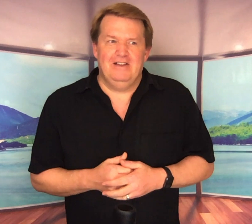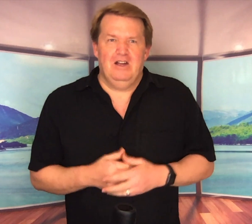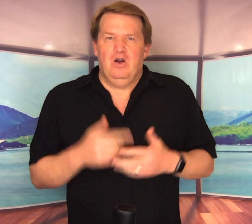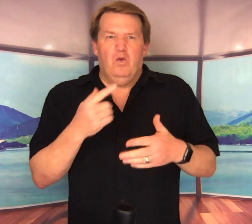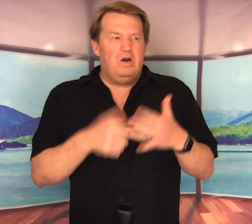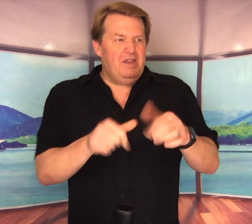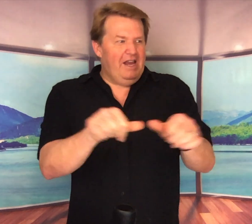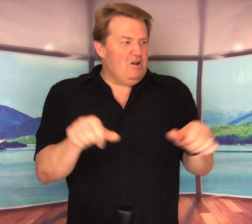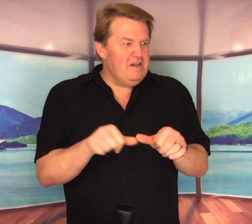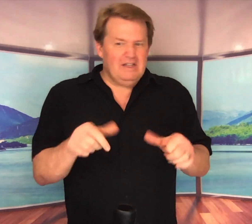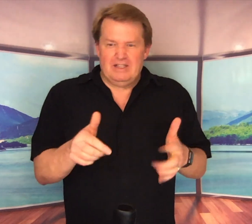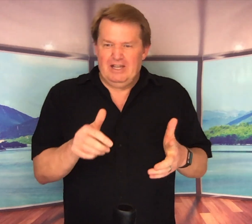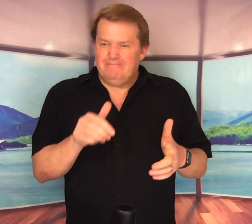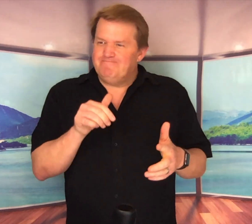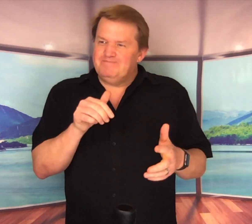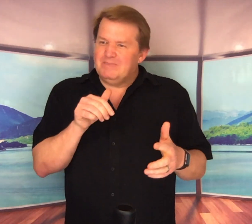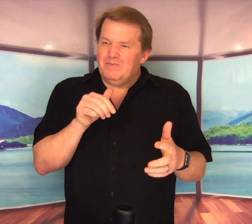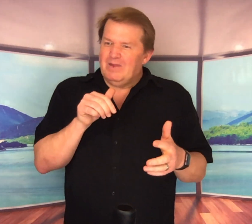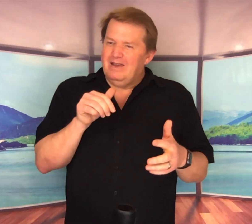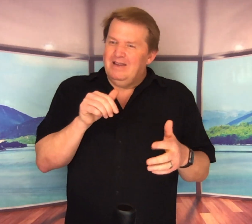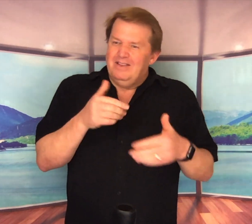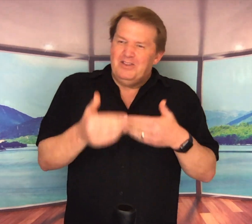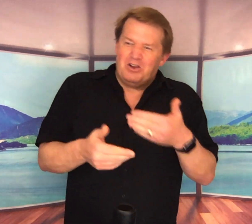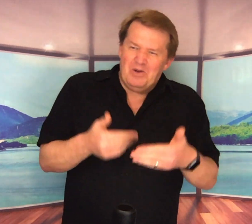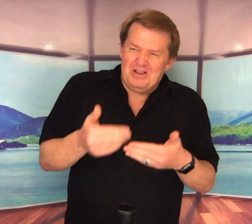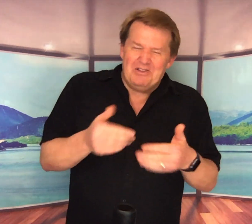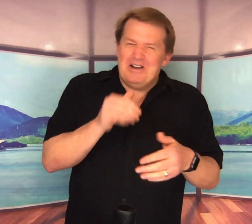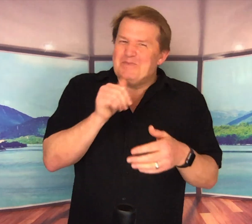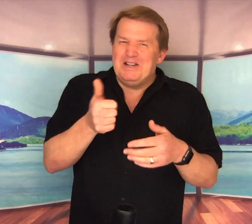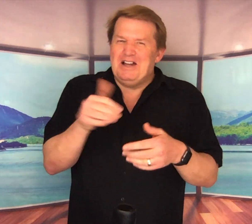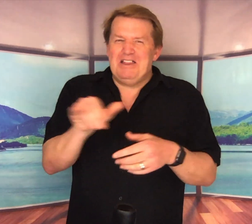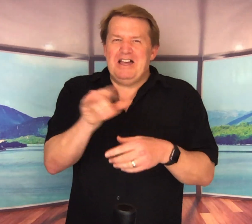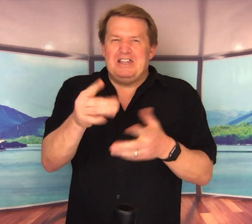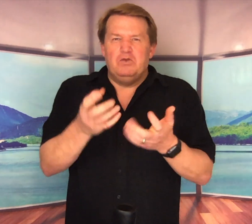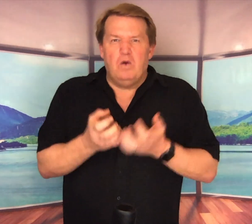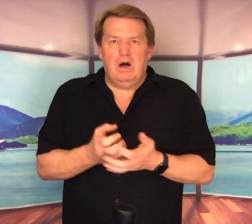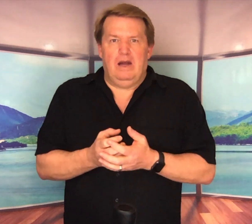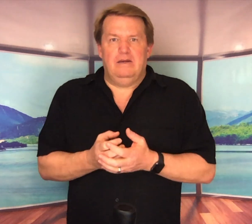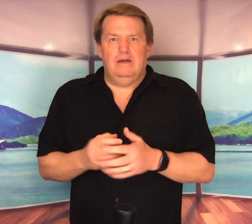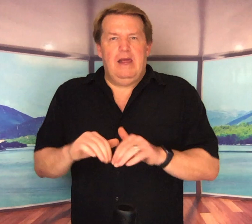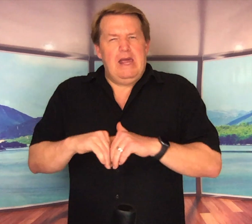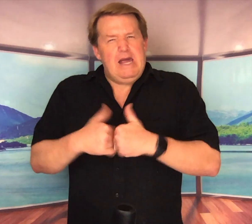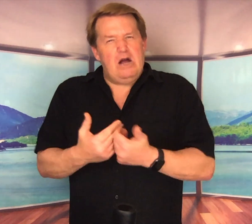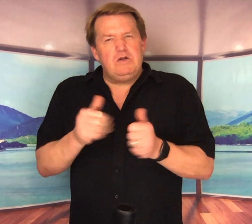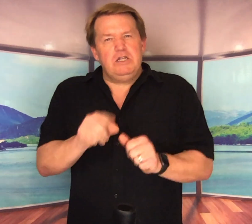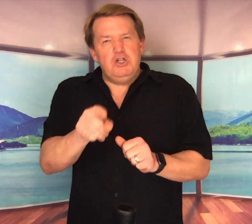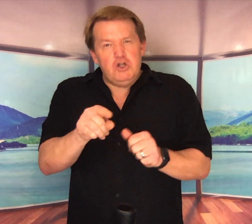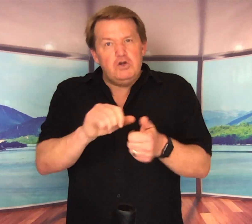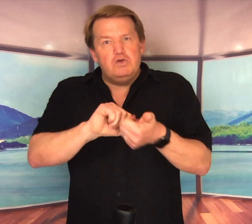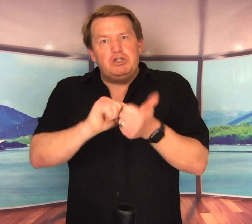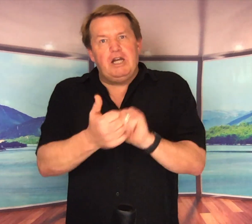What are the areas that they're going along but not like you want? How can you change